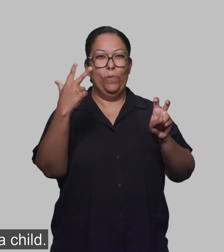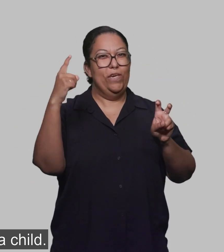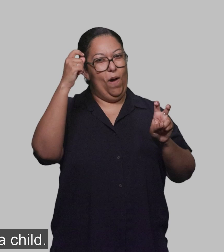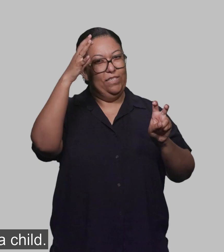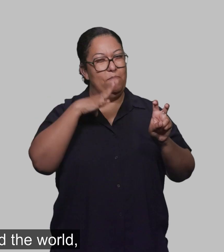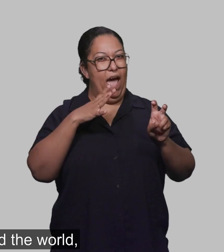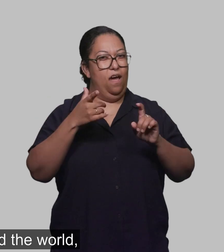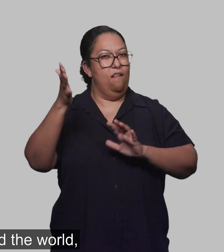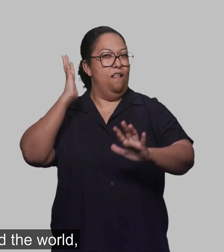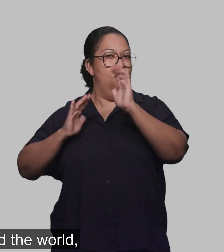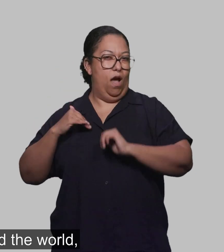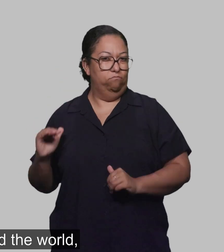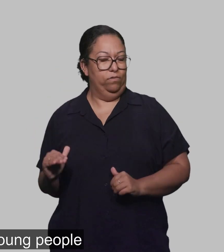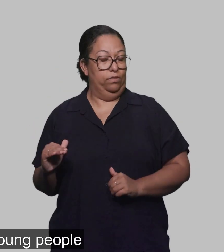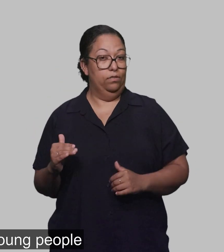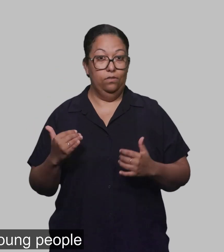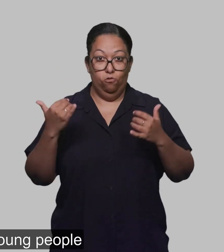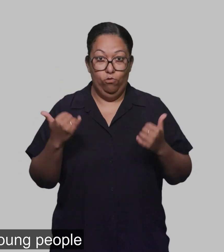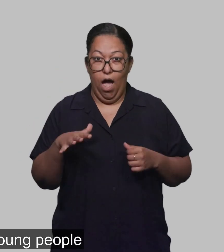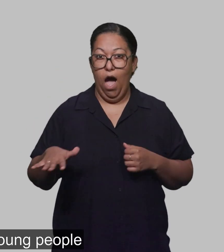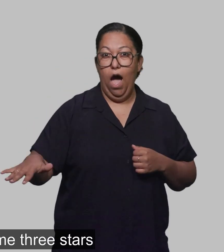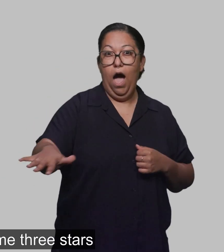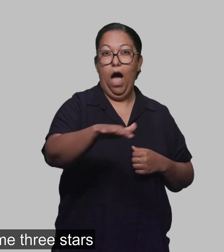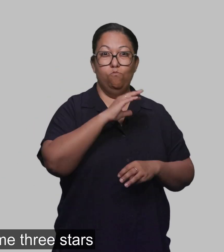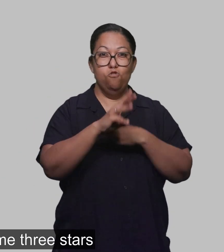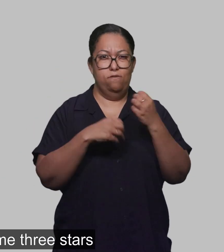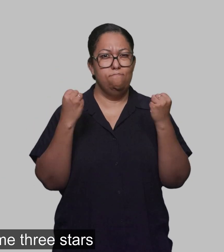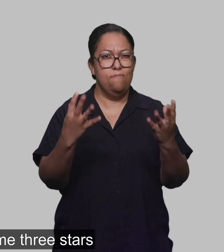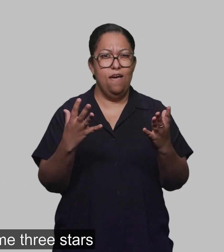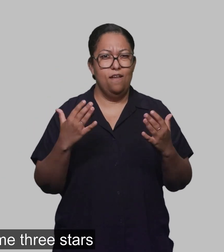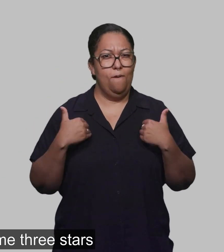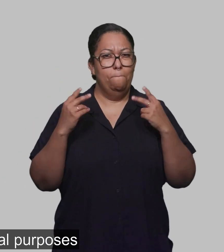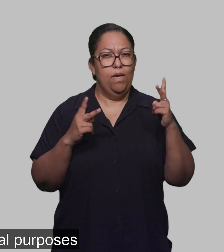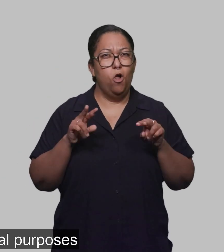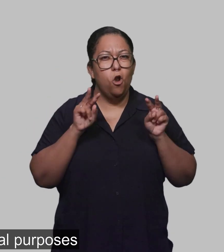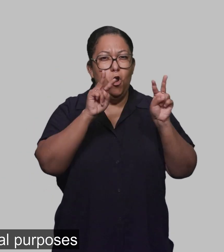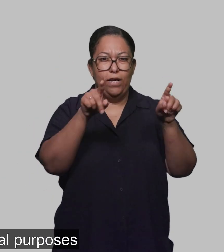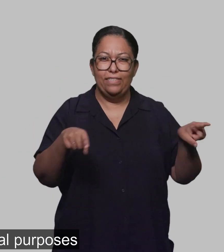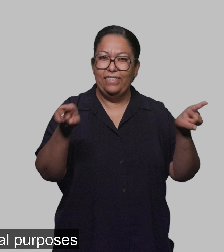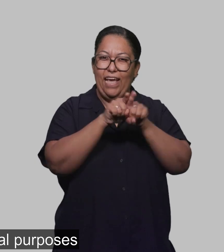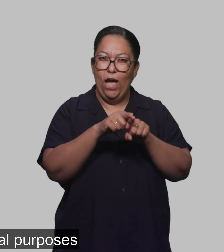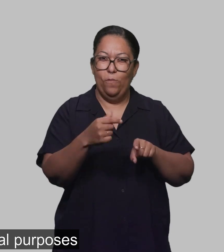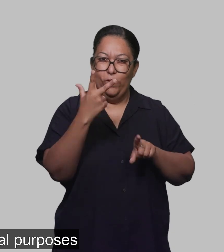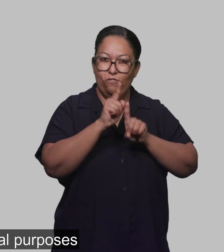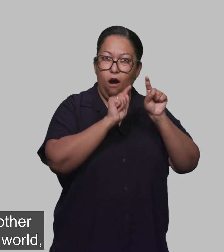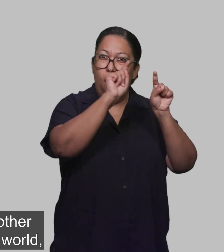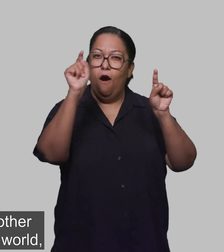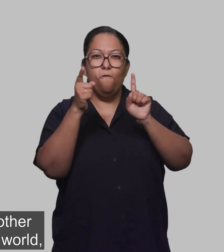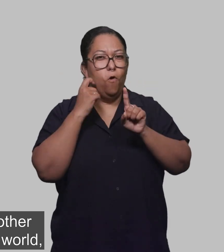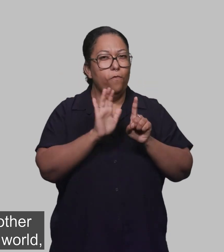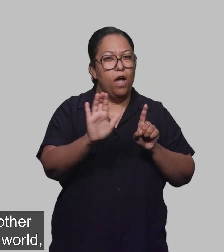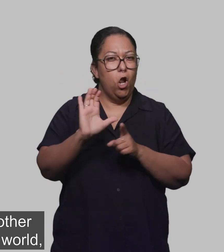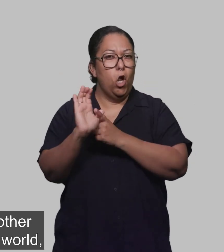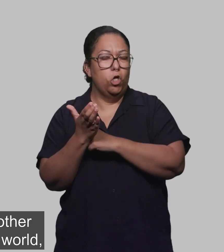I was a child. And today around the world, there are many young people who look at the same 3 stars from other cultural purposes and from